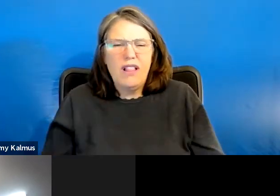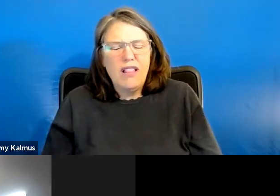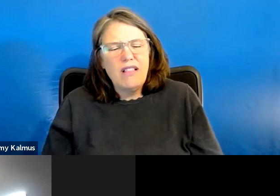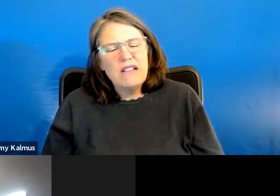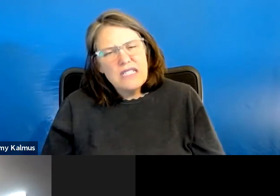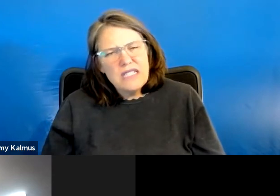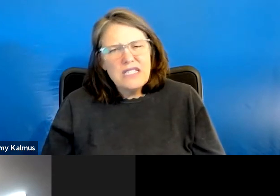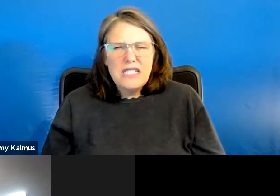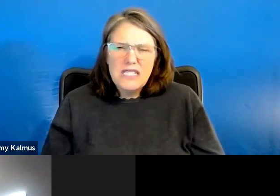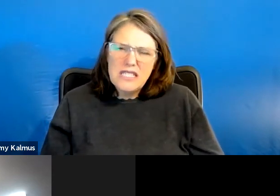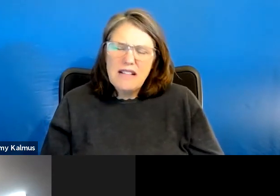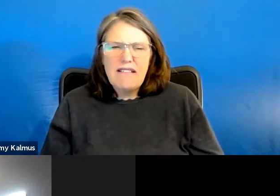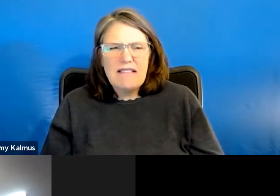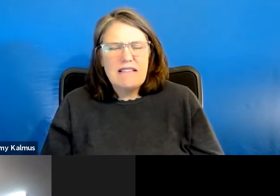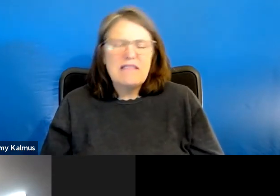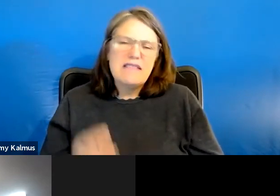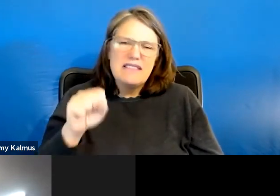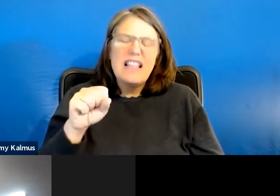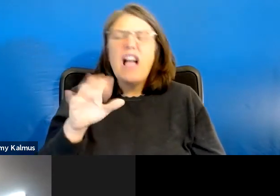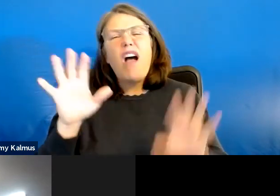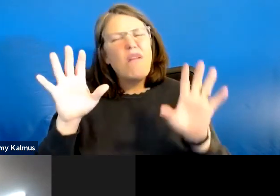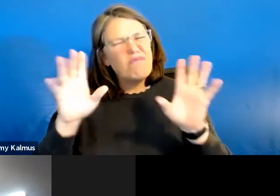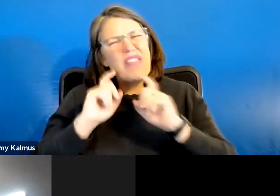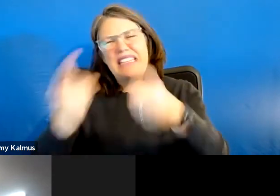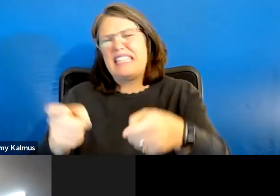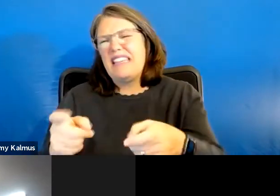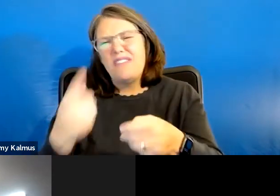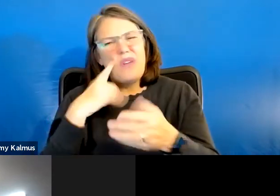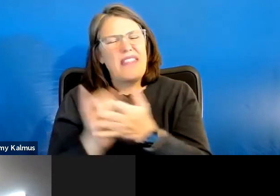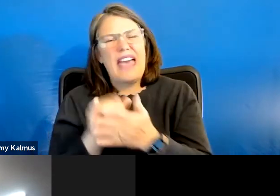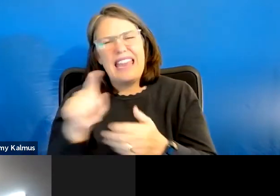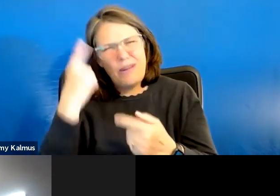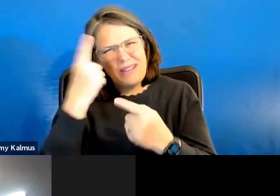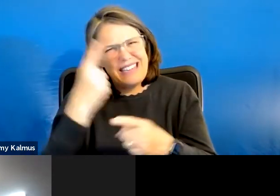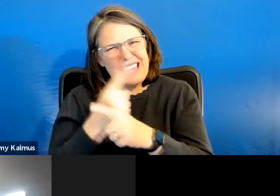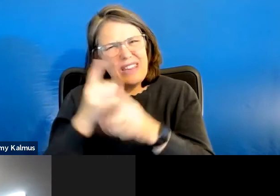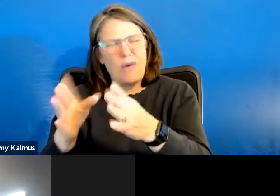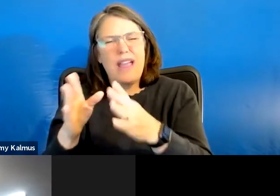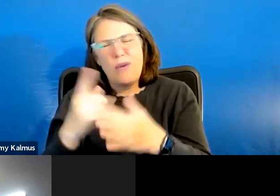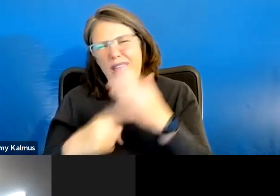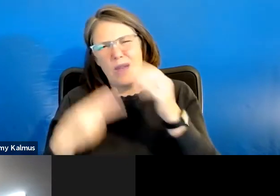So, you know what? Let's give Arius the points for that. He was thinking the right way. What the